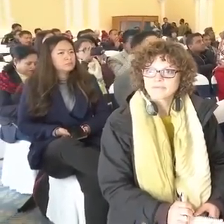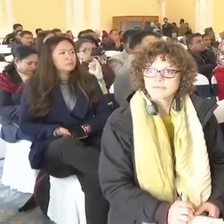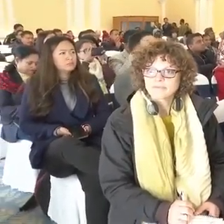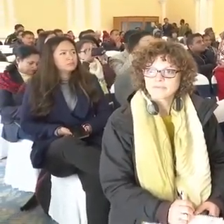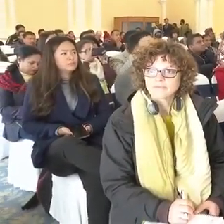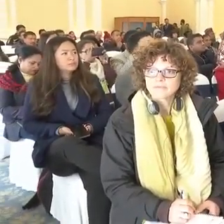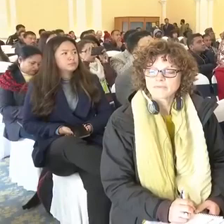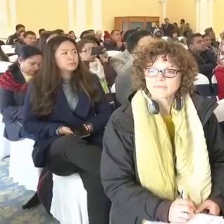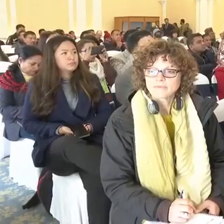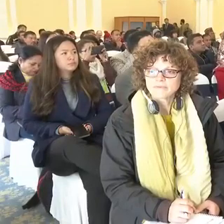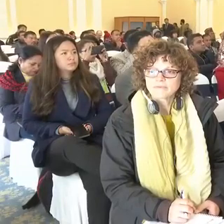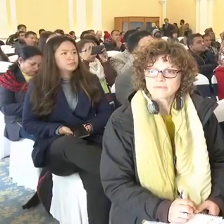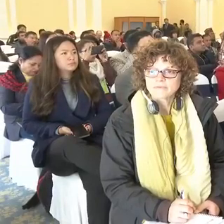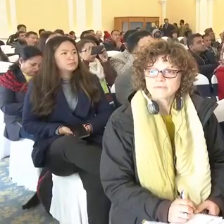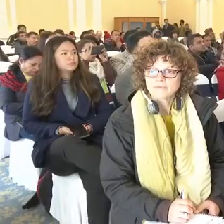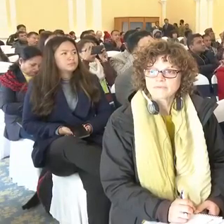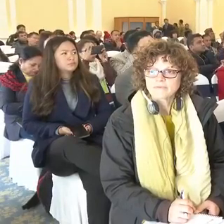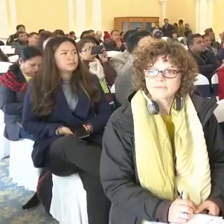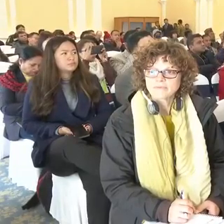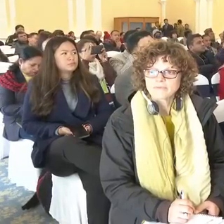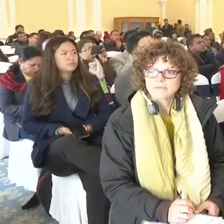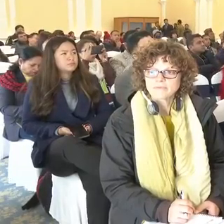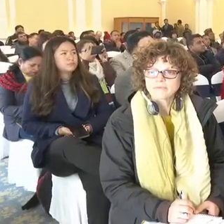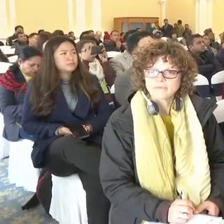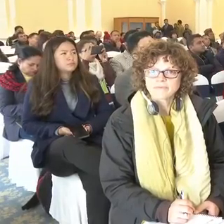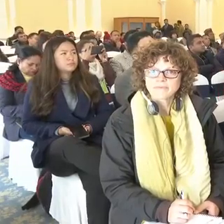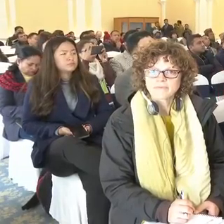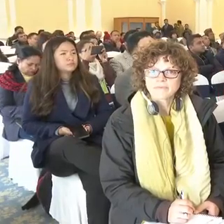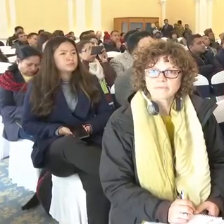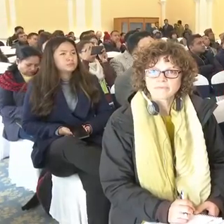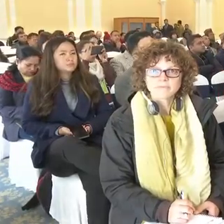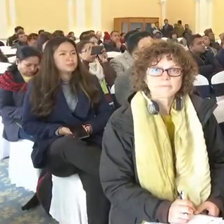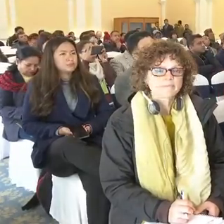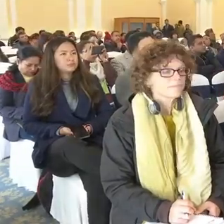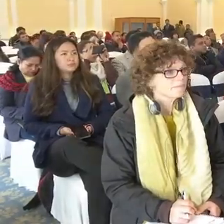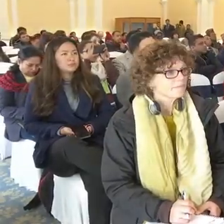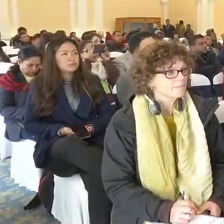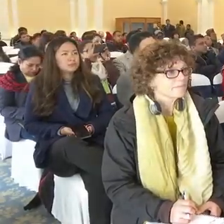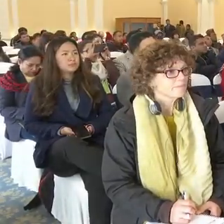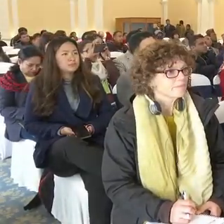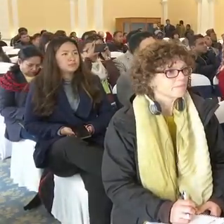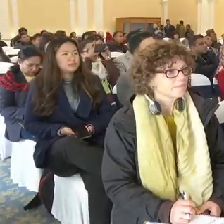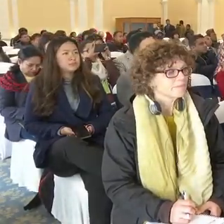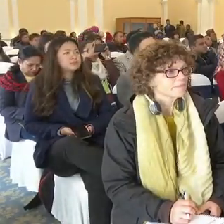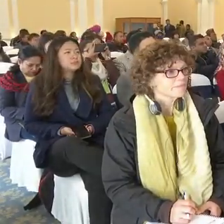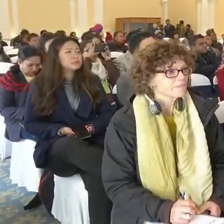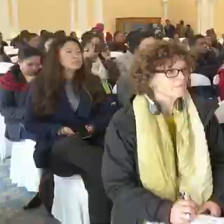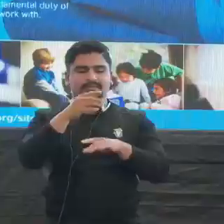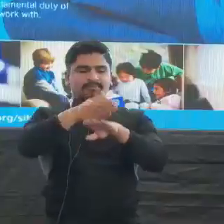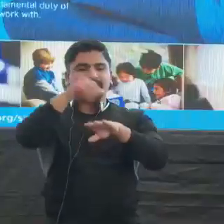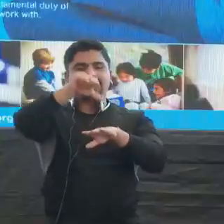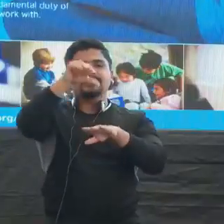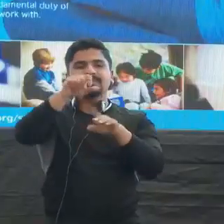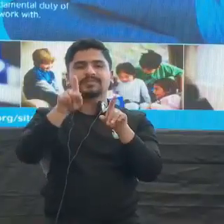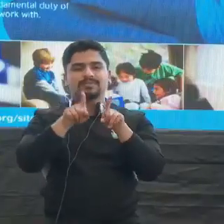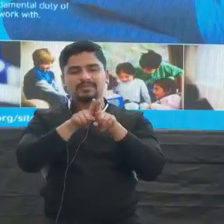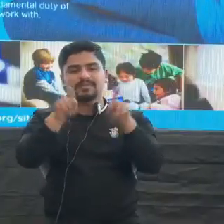So more disabilities there, just like sickle cell anemia, genetic disorder,